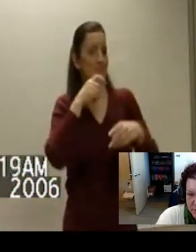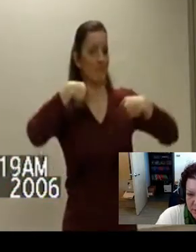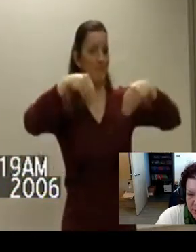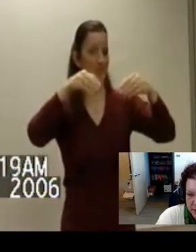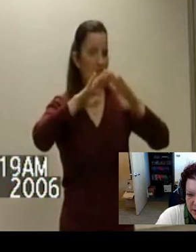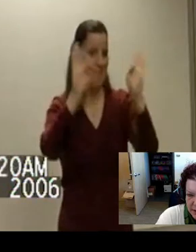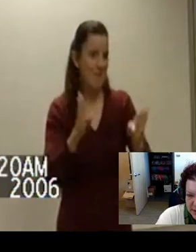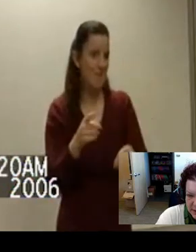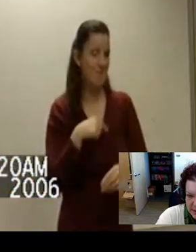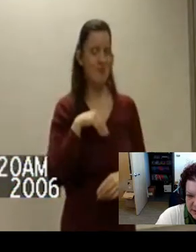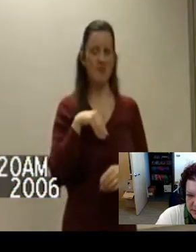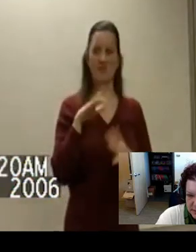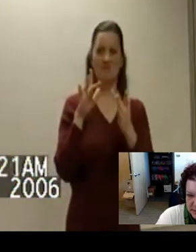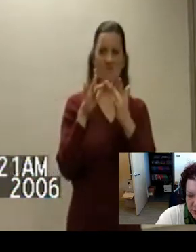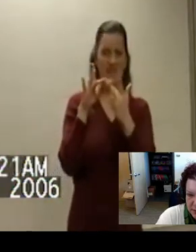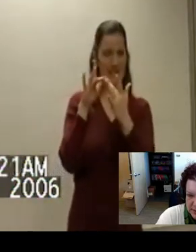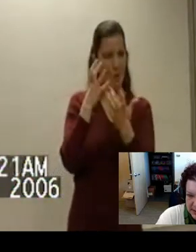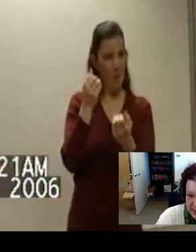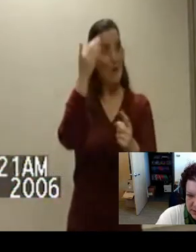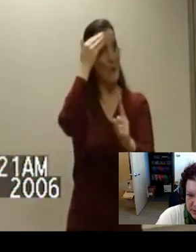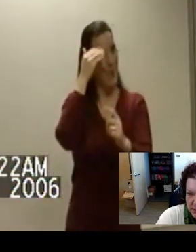a week we contacted the real estate agent.